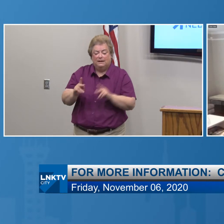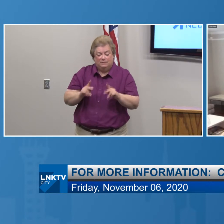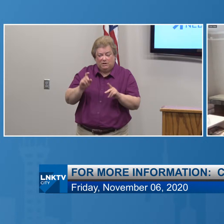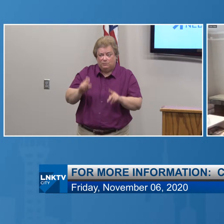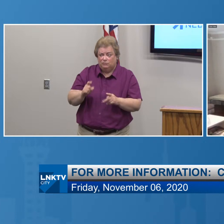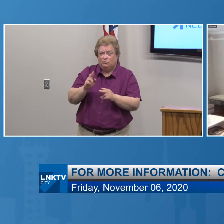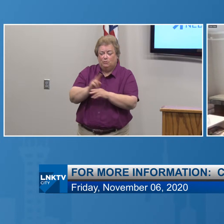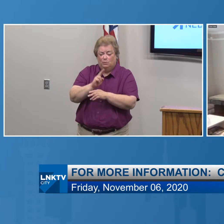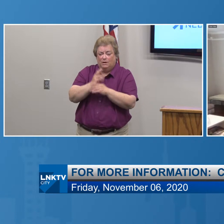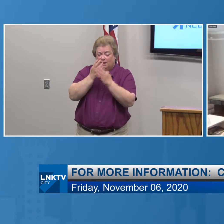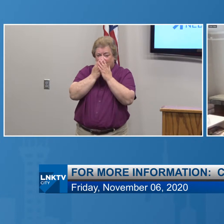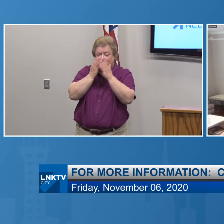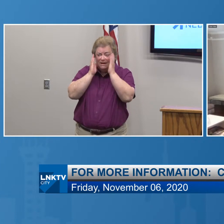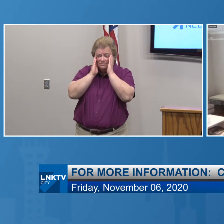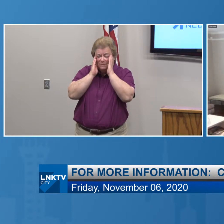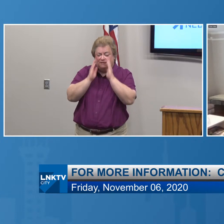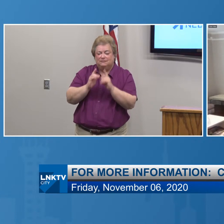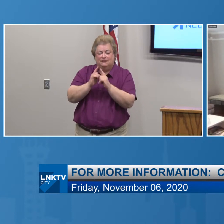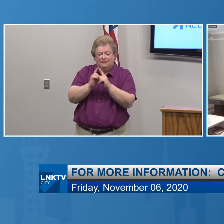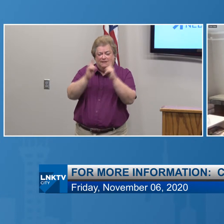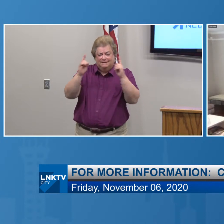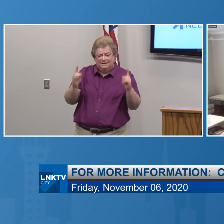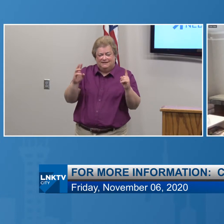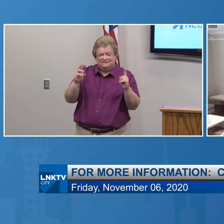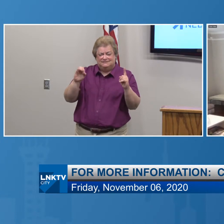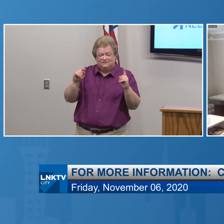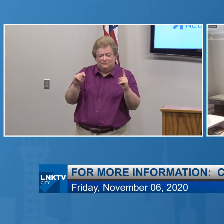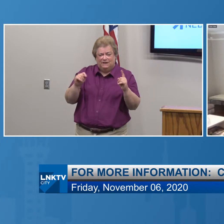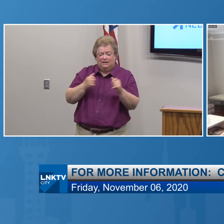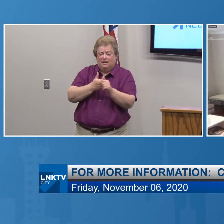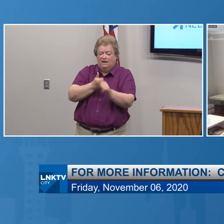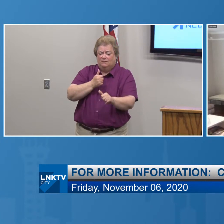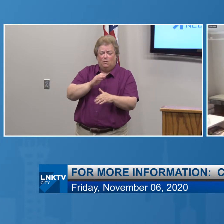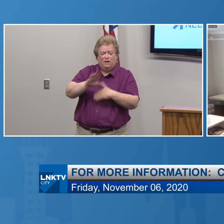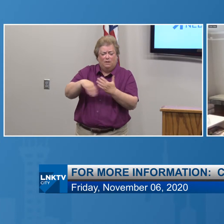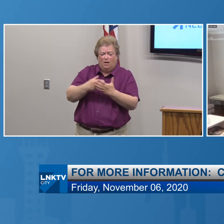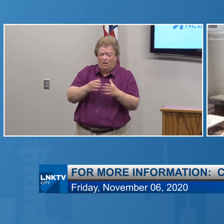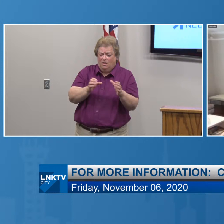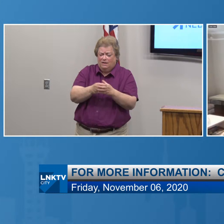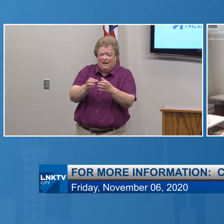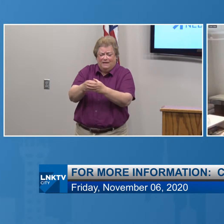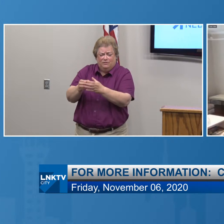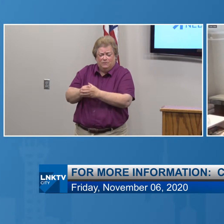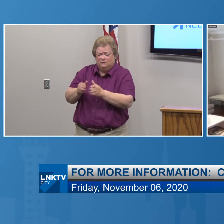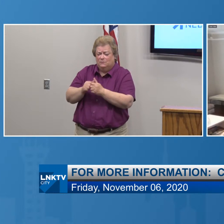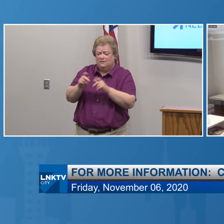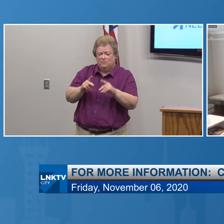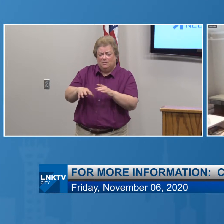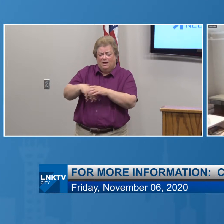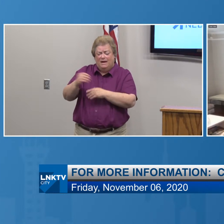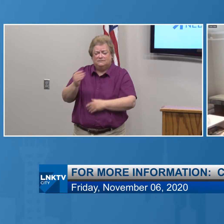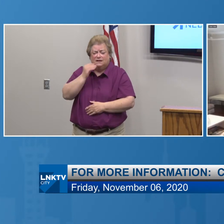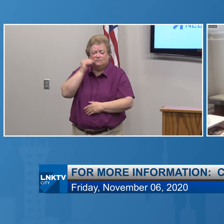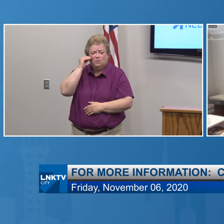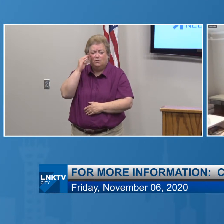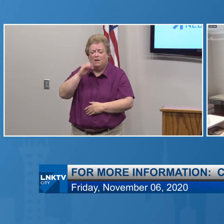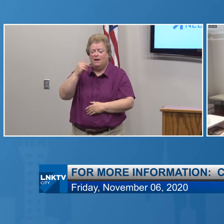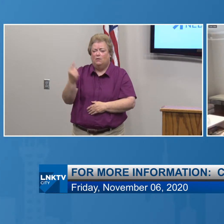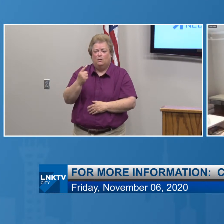face masks, keep 6 feet of distance from others, avoid all gatherings with anyone outside of your home, and only